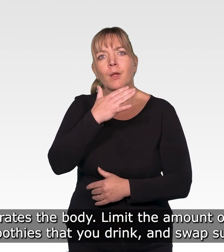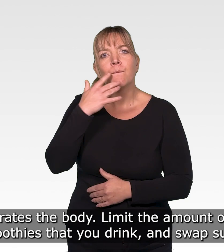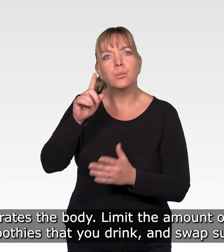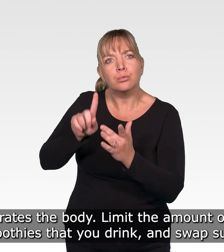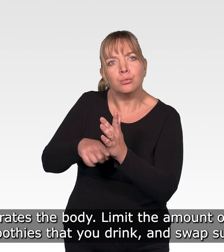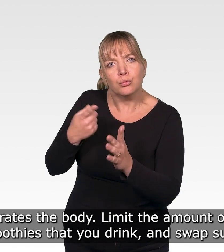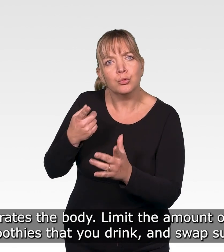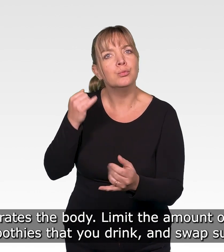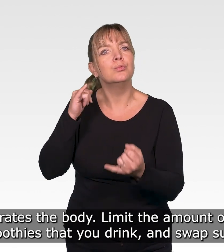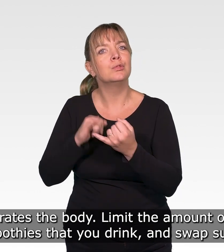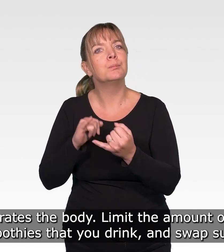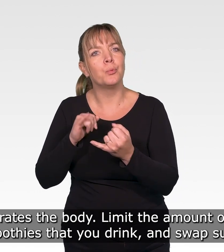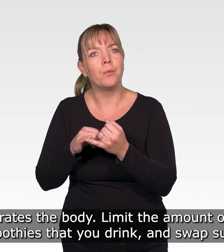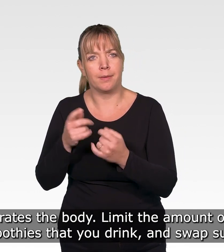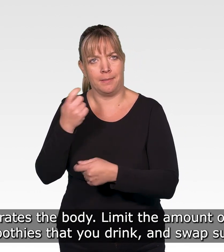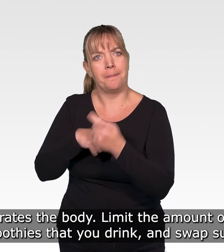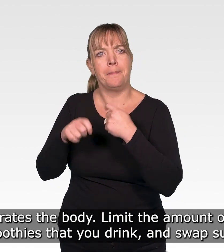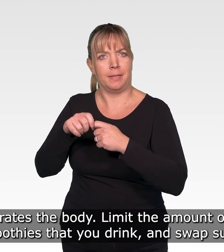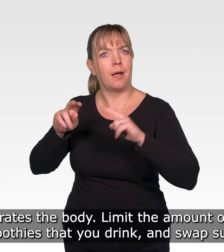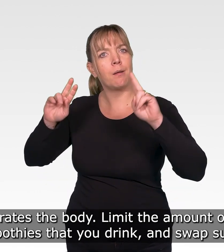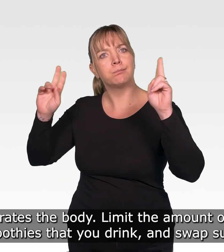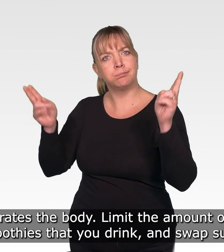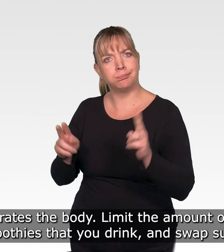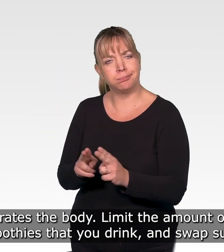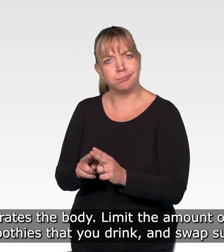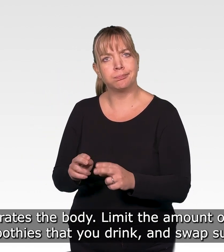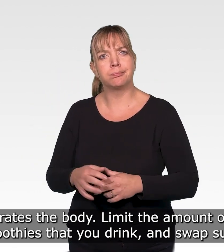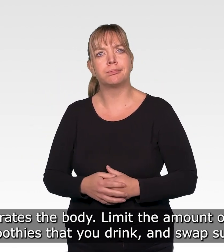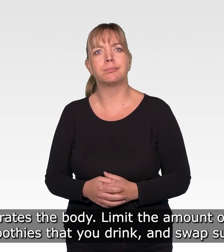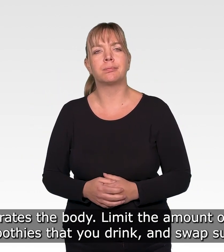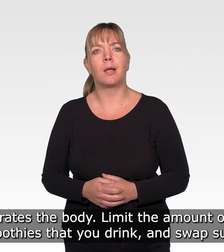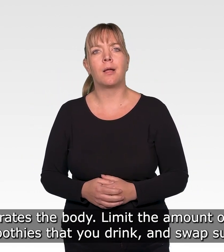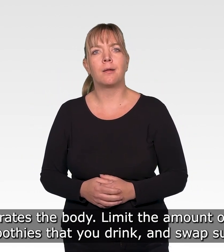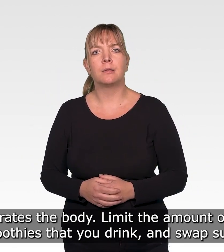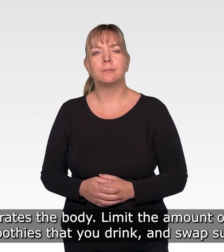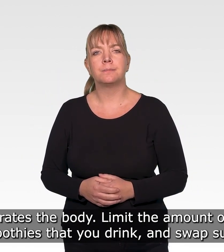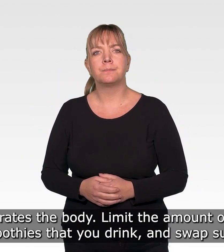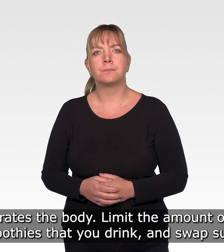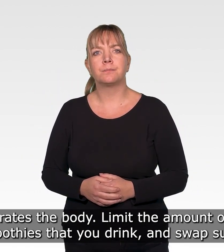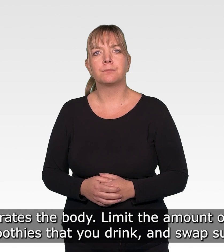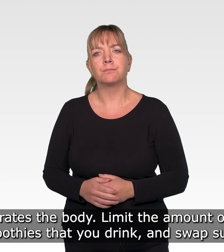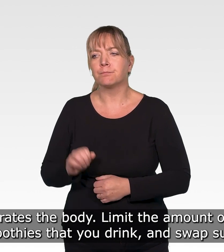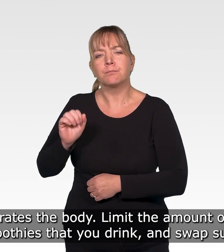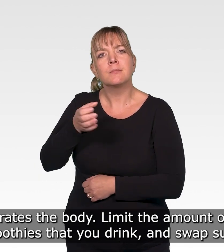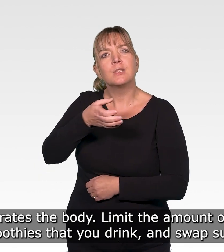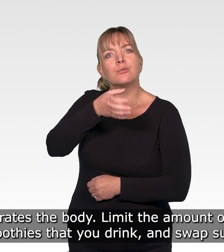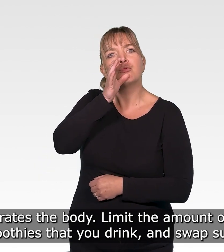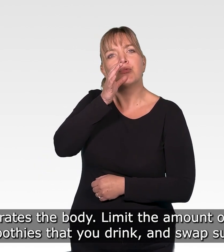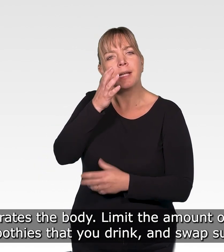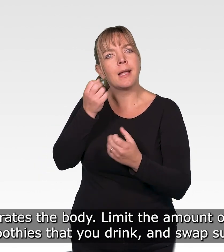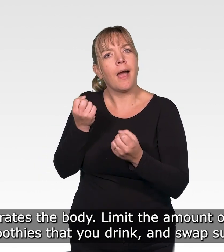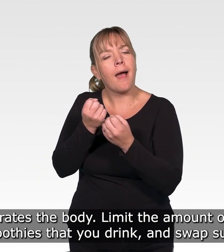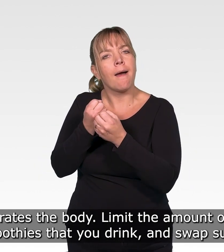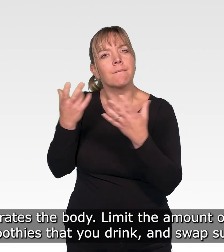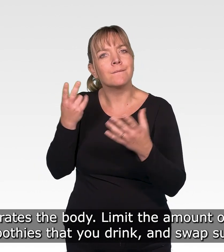Limit the amount of fruit juice or smoothies that you drink, and swap sugary soft drinks for diet, sugar-free or no added